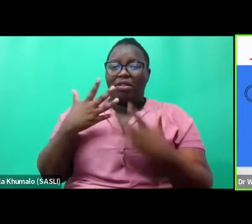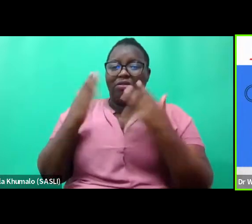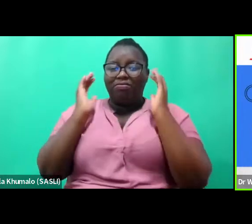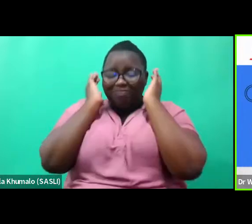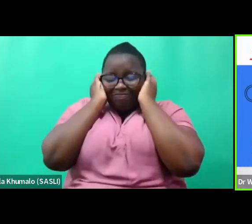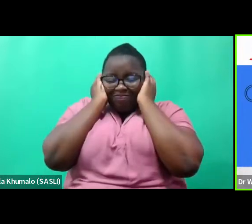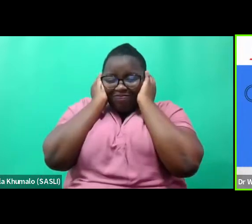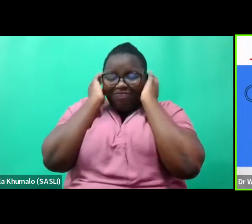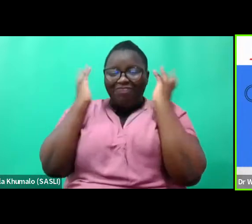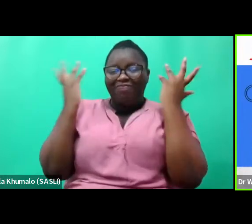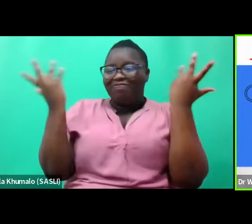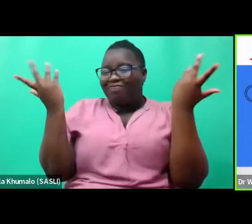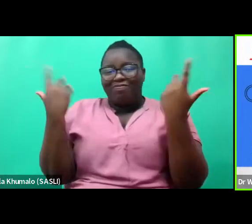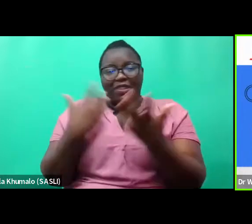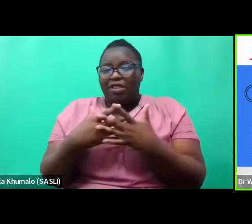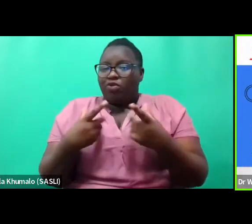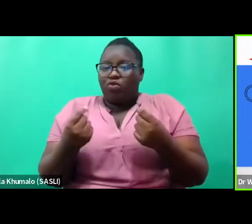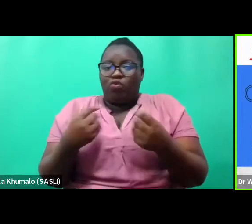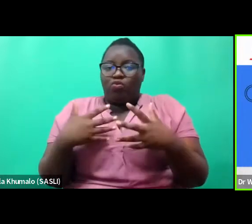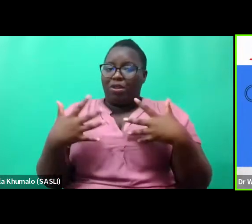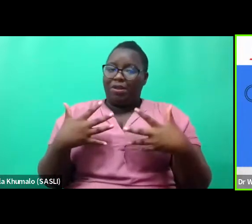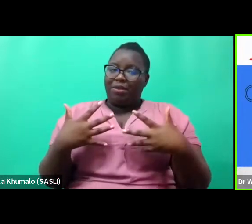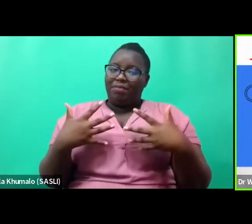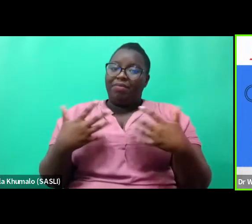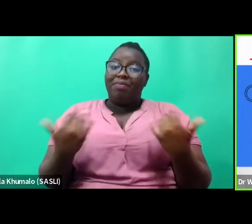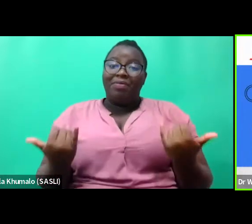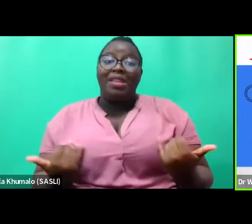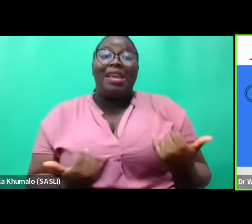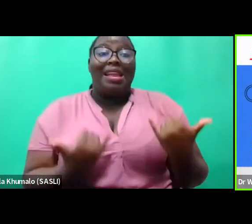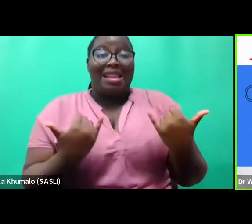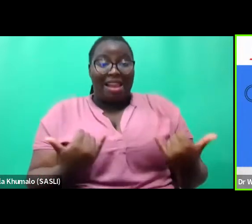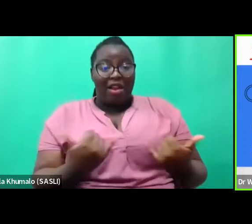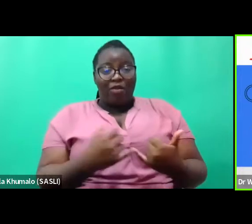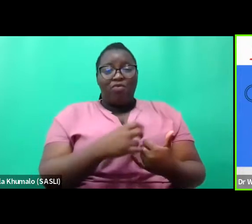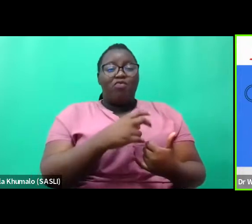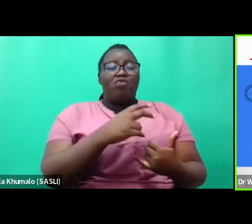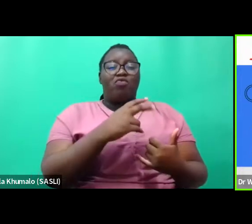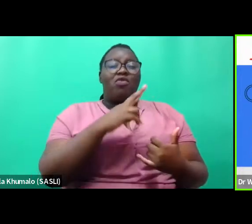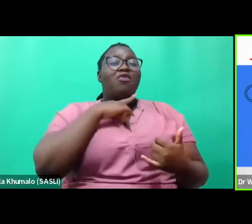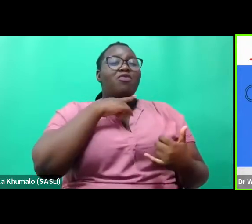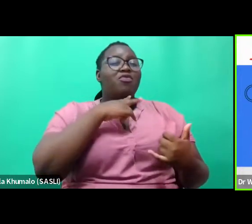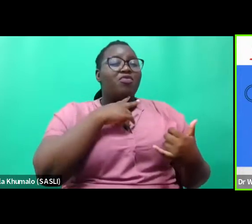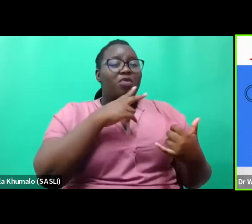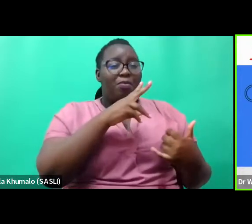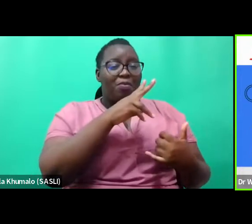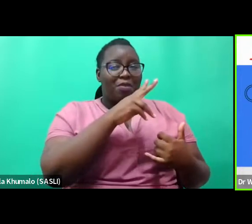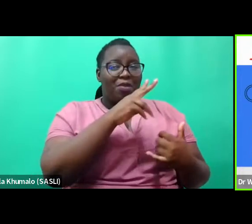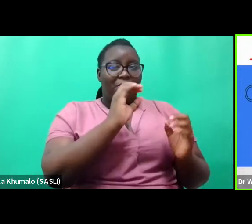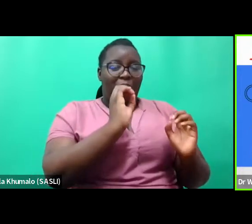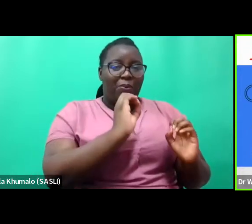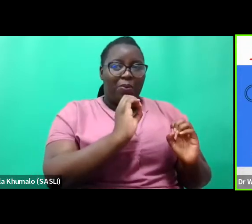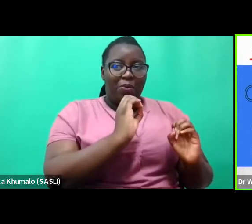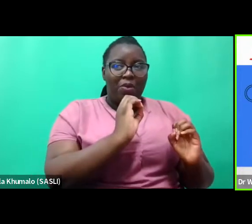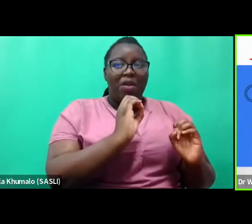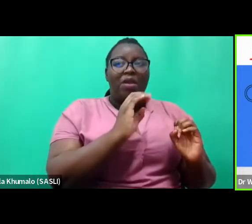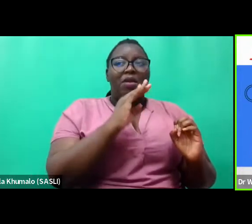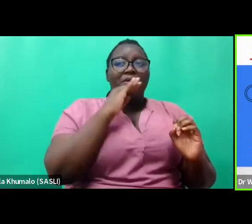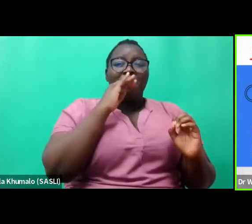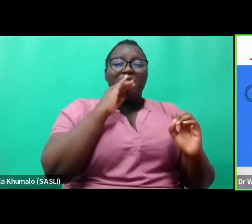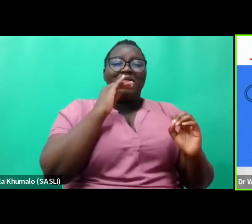out. Okay. So non-verbal cues are understood as well. And there is that sense